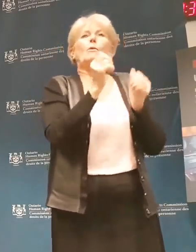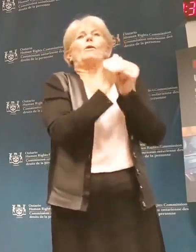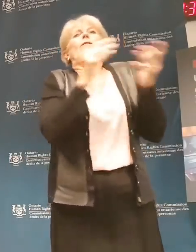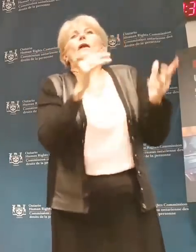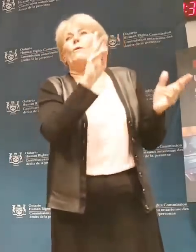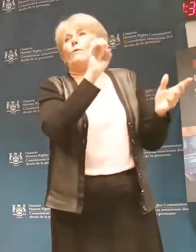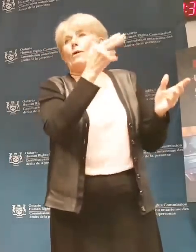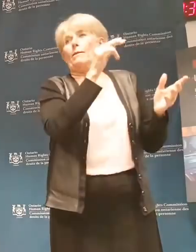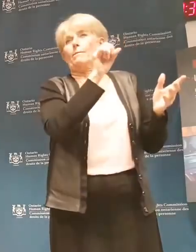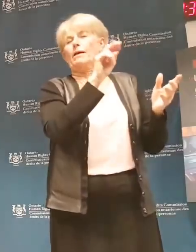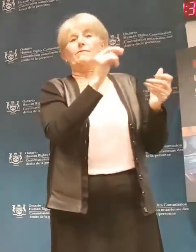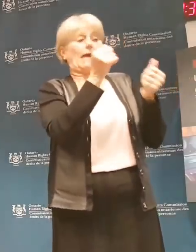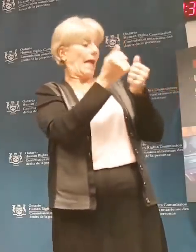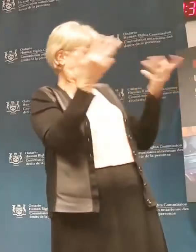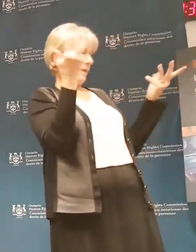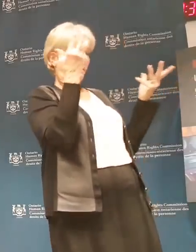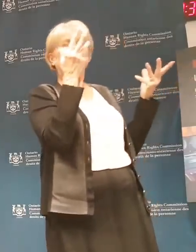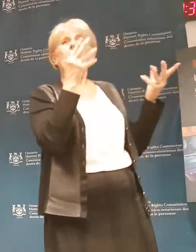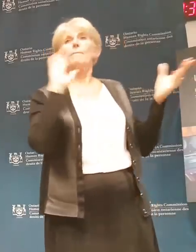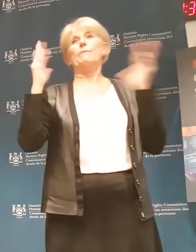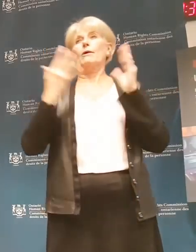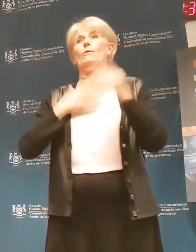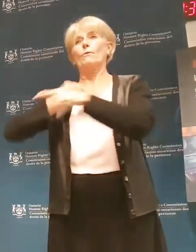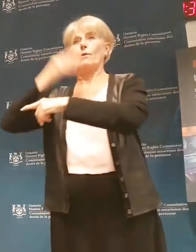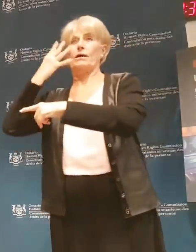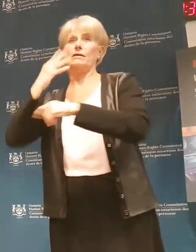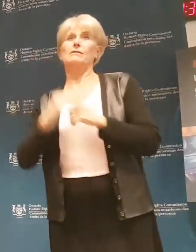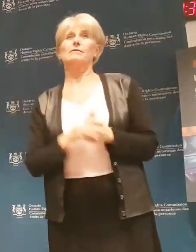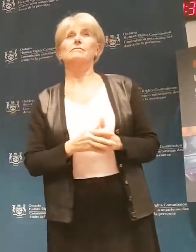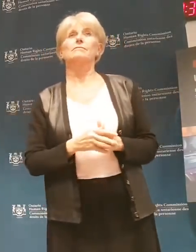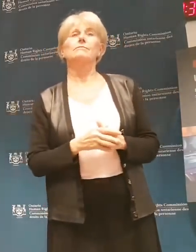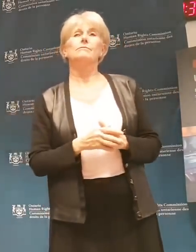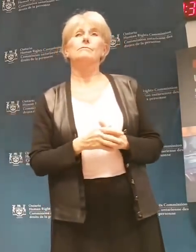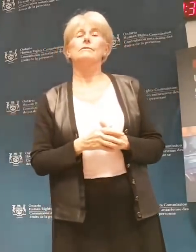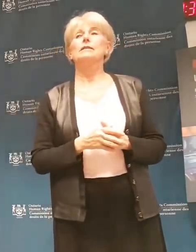a weapon of any kind than white people,